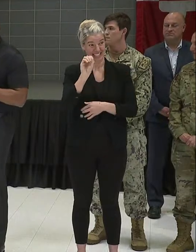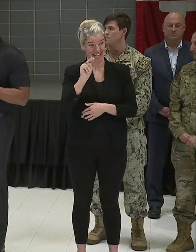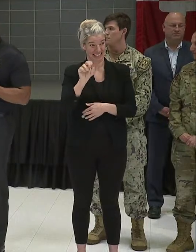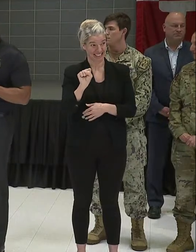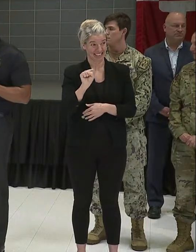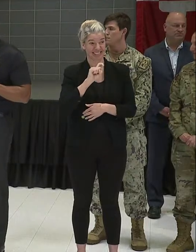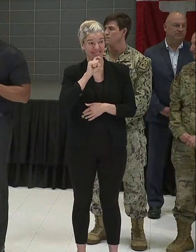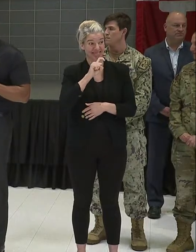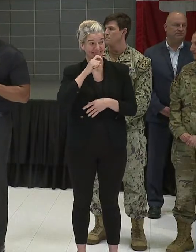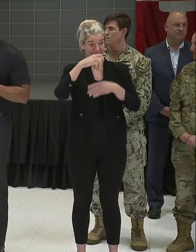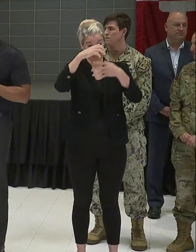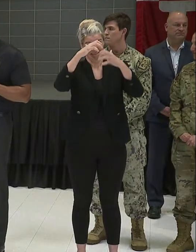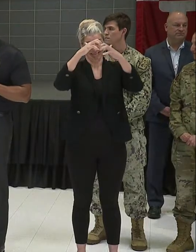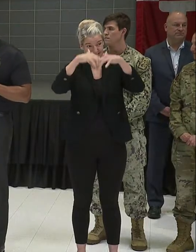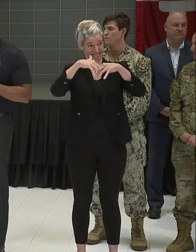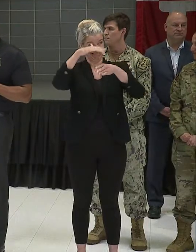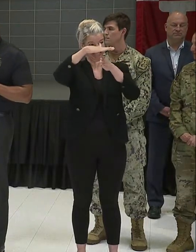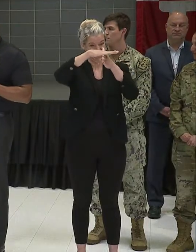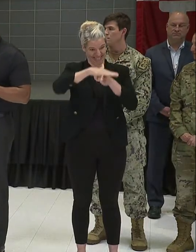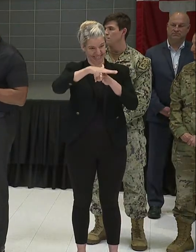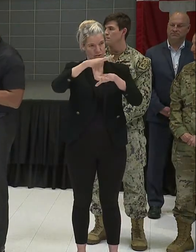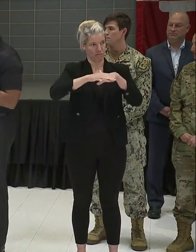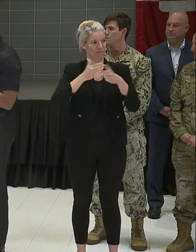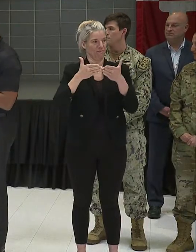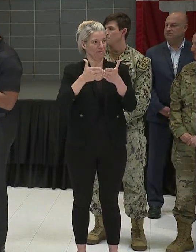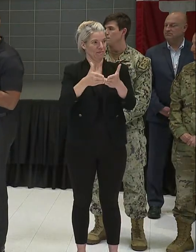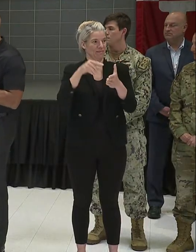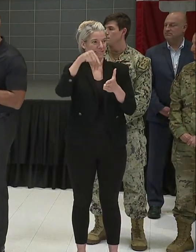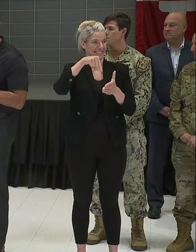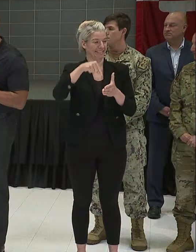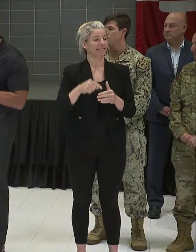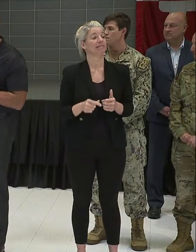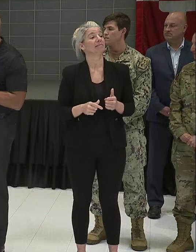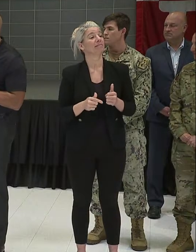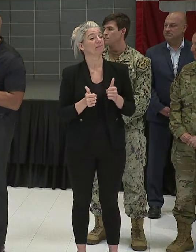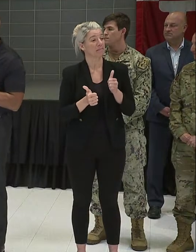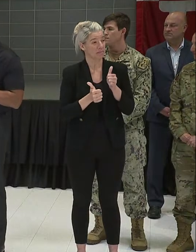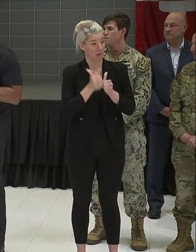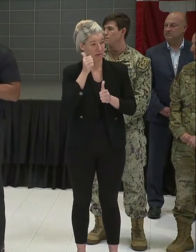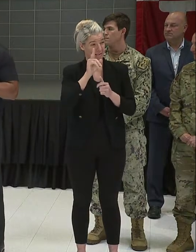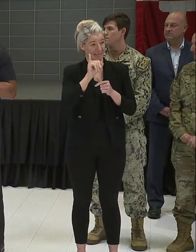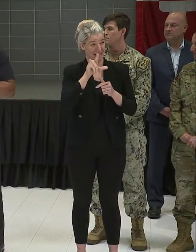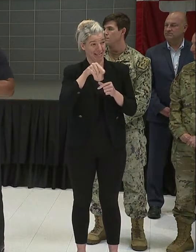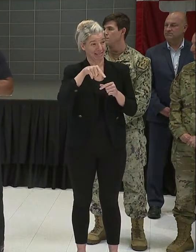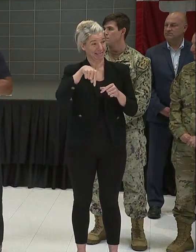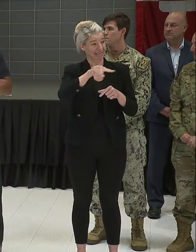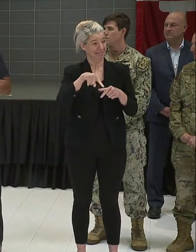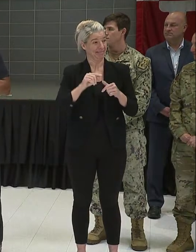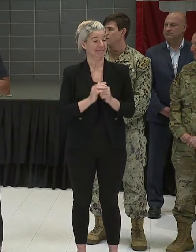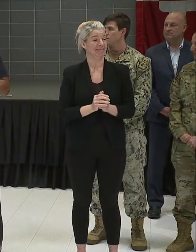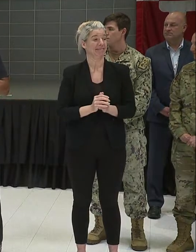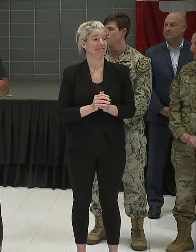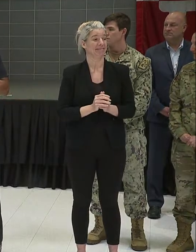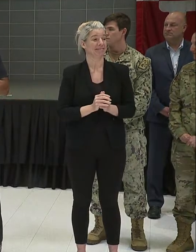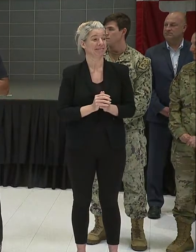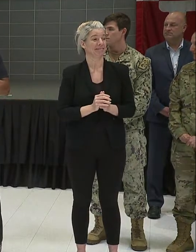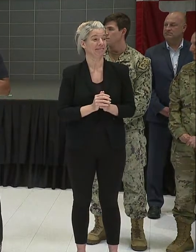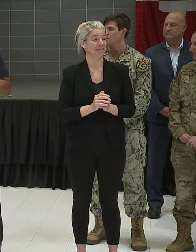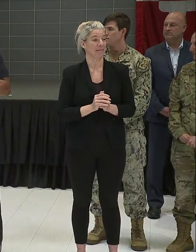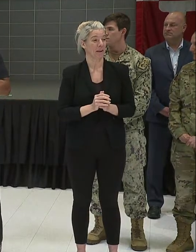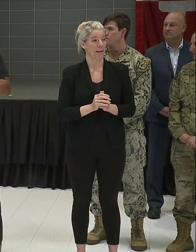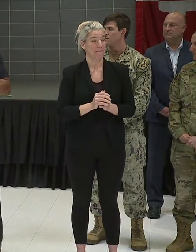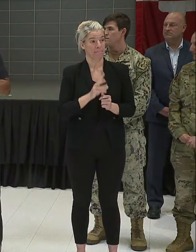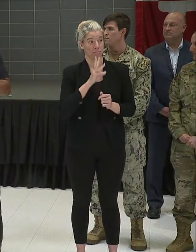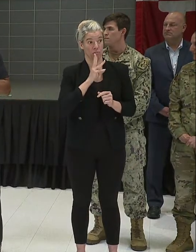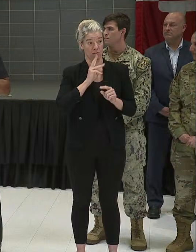on top of this ship. The remainder of the Key Bridge, as we all know, is then sitting inside of the Patapsco River.